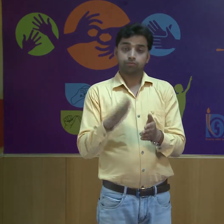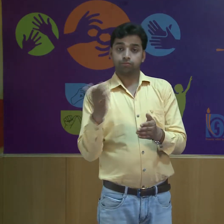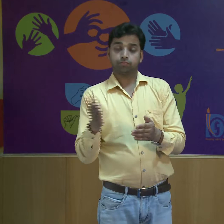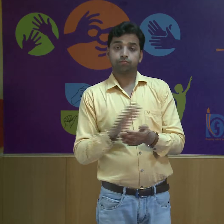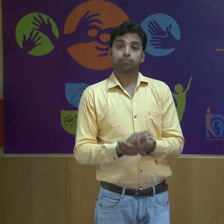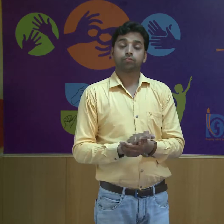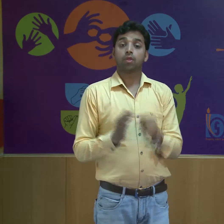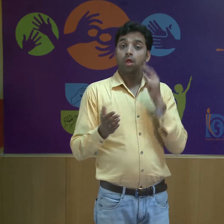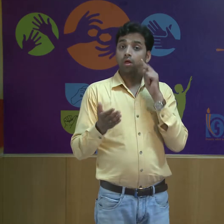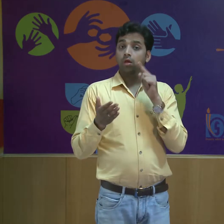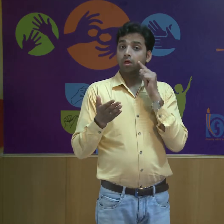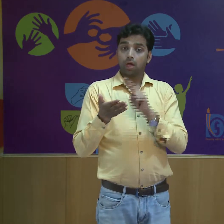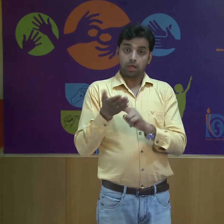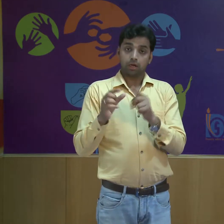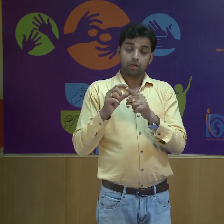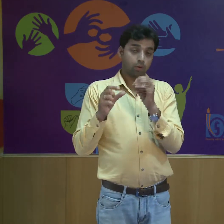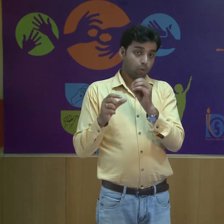and Indo-Greeks.